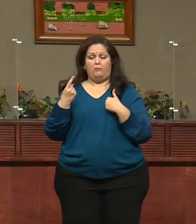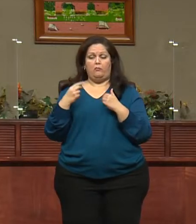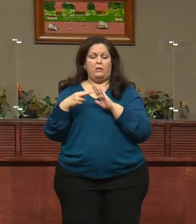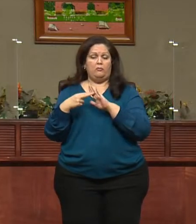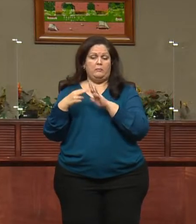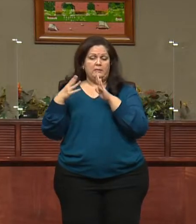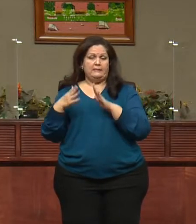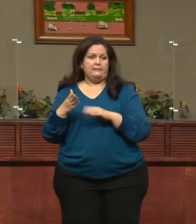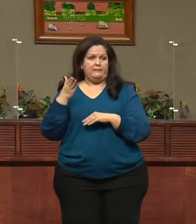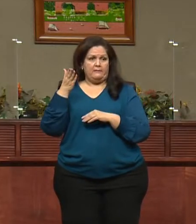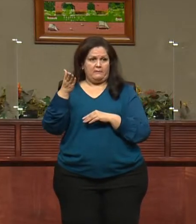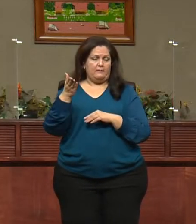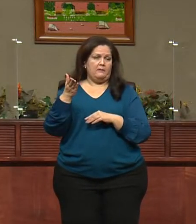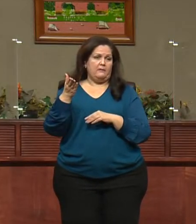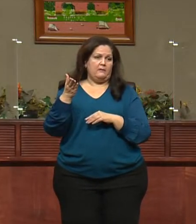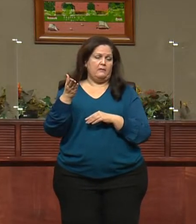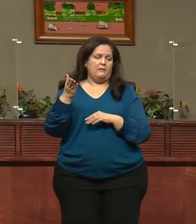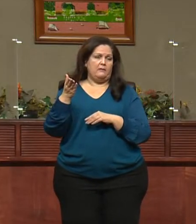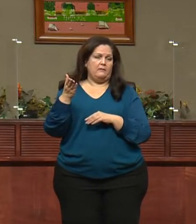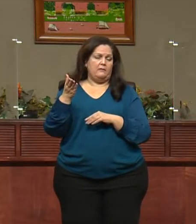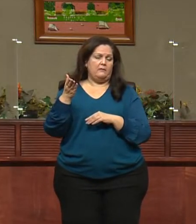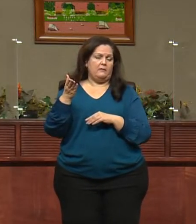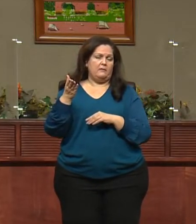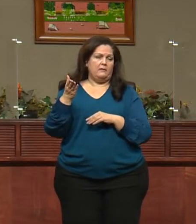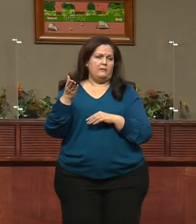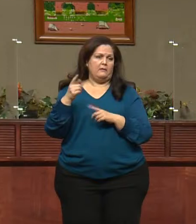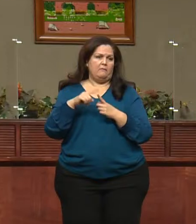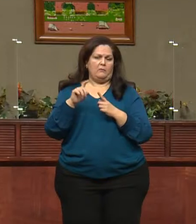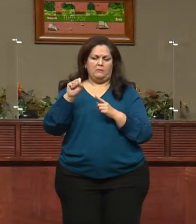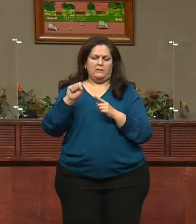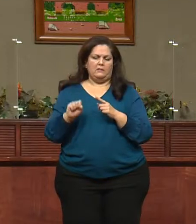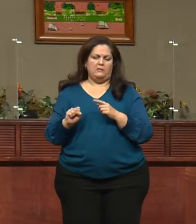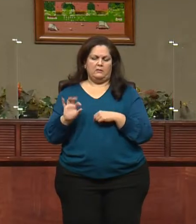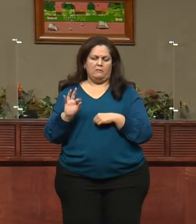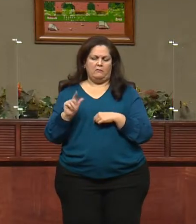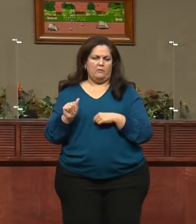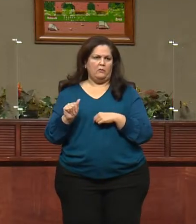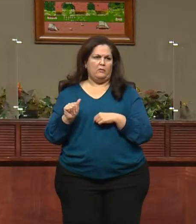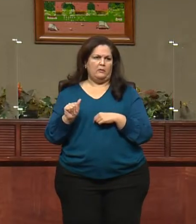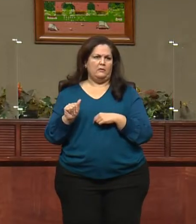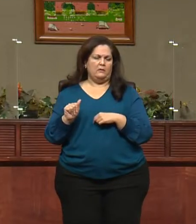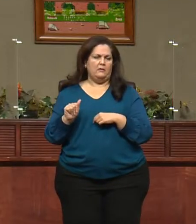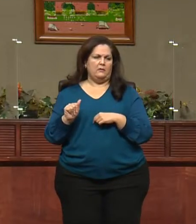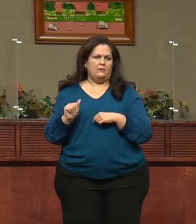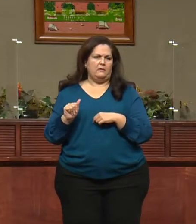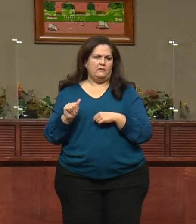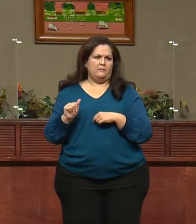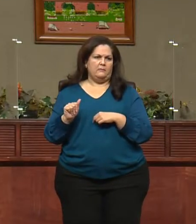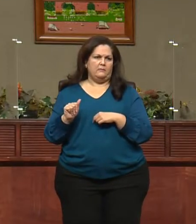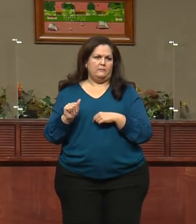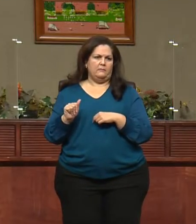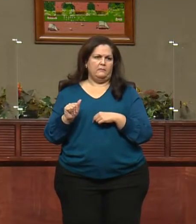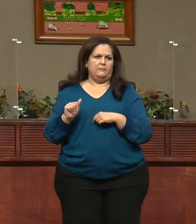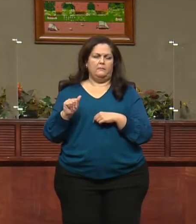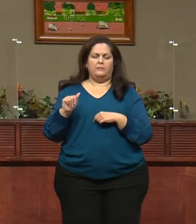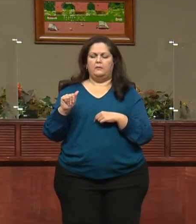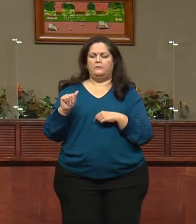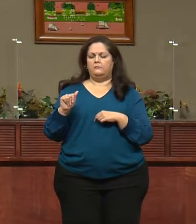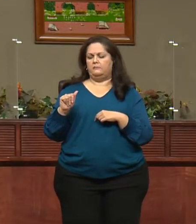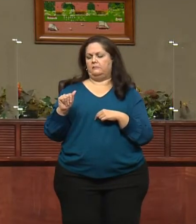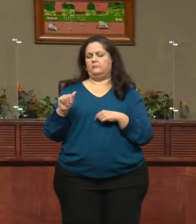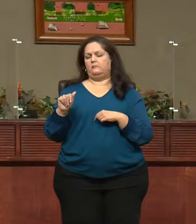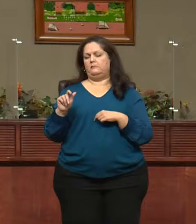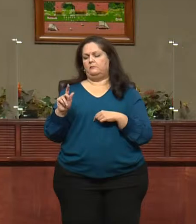representative on it who is out of the South Florida, the Broward County area, Pembroke Pines, and